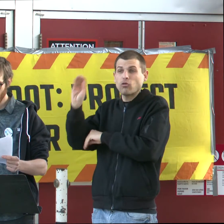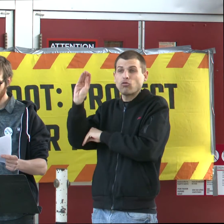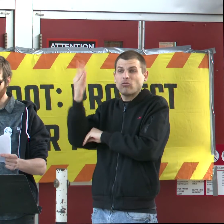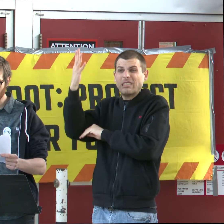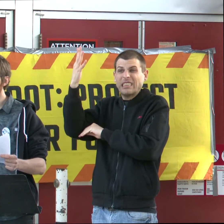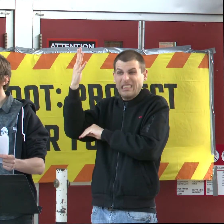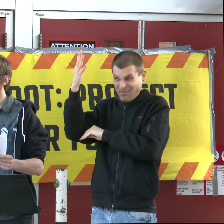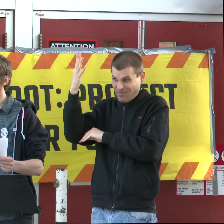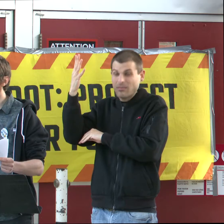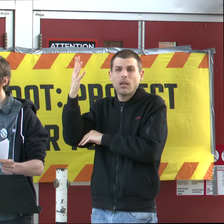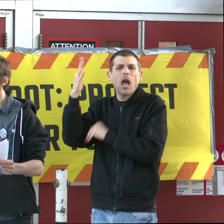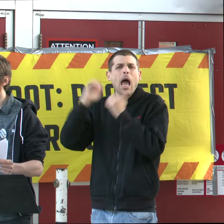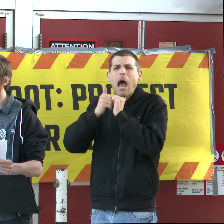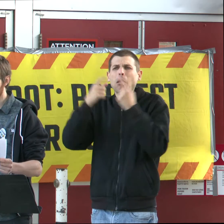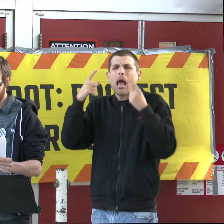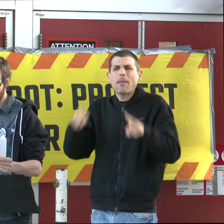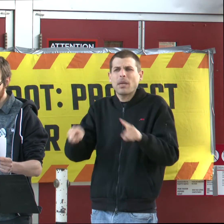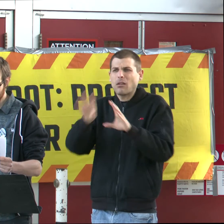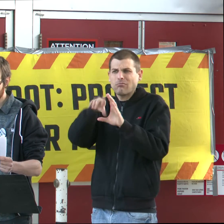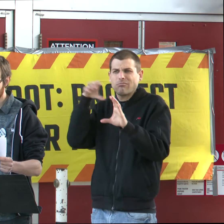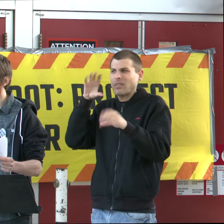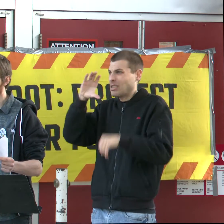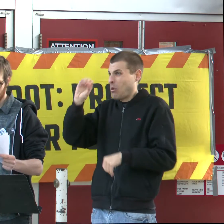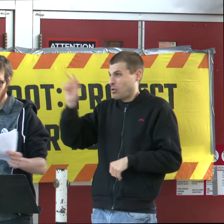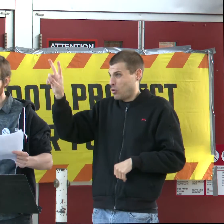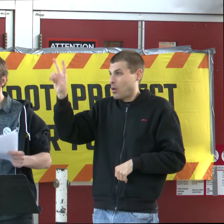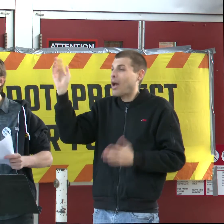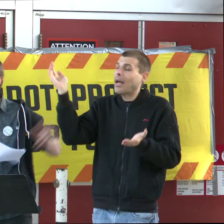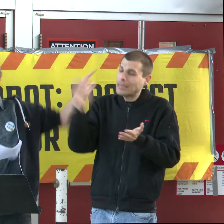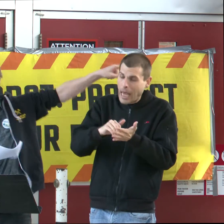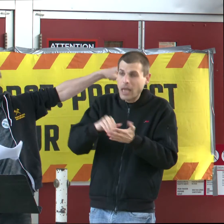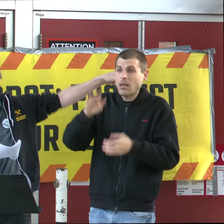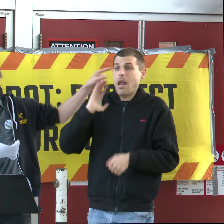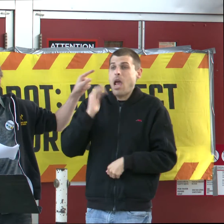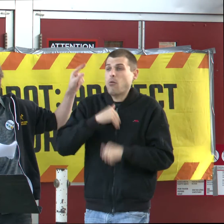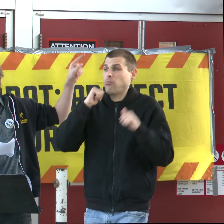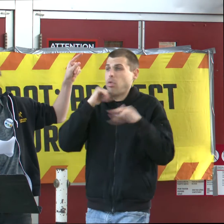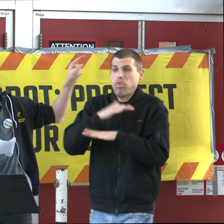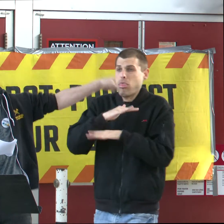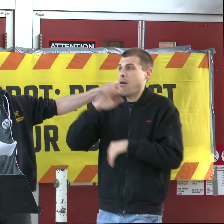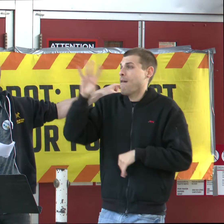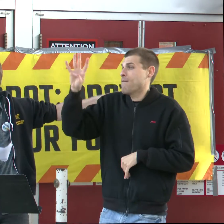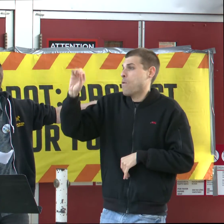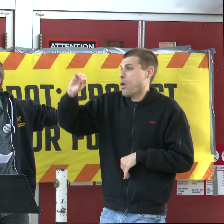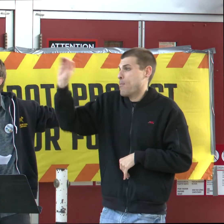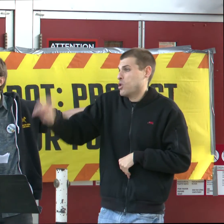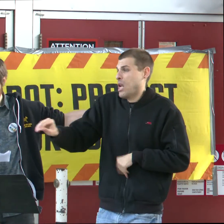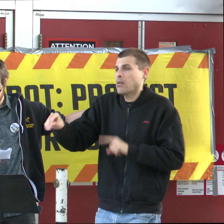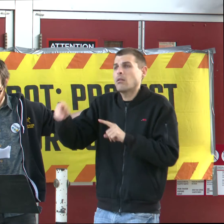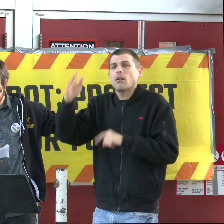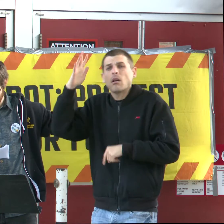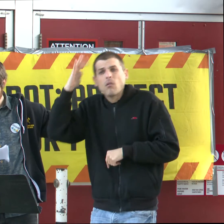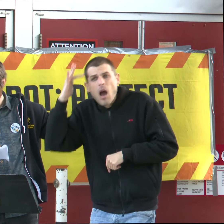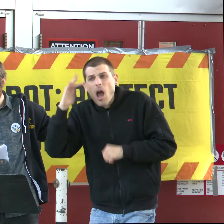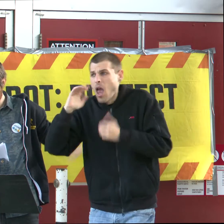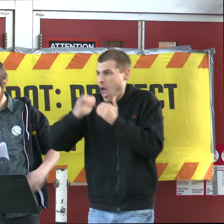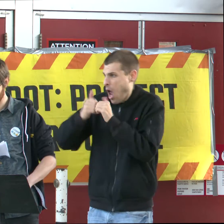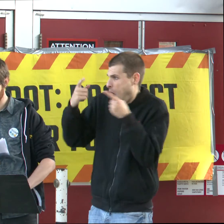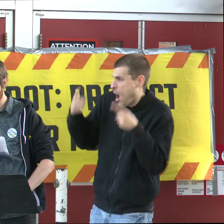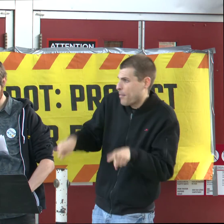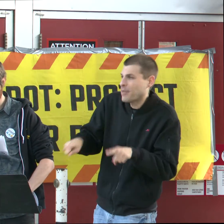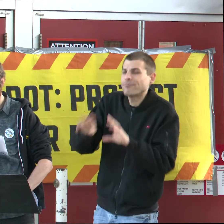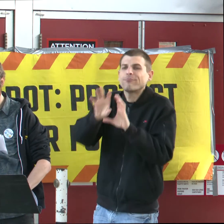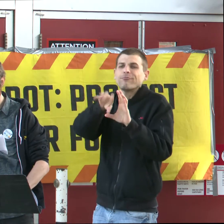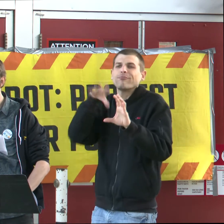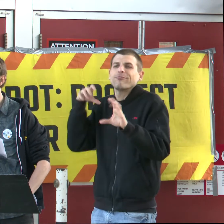emissions. 40% of Oregon's carbon emissions come from transportation. If we do not stop ODOT's disastrous plans